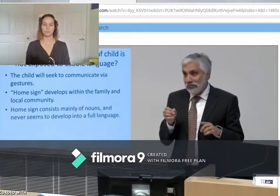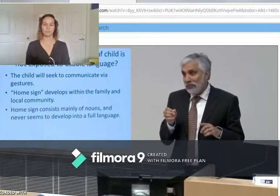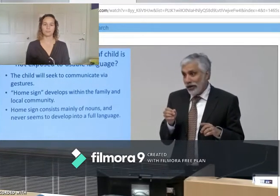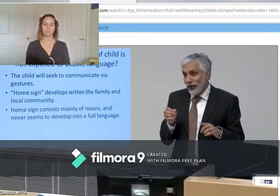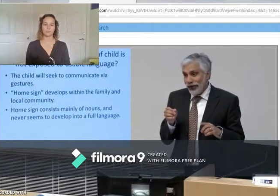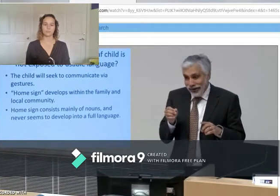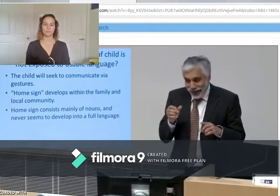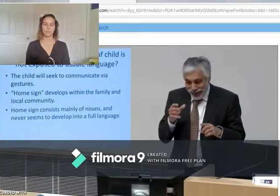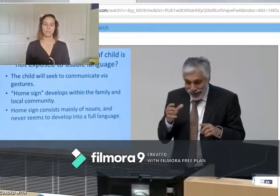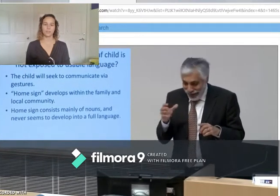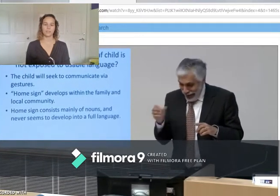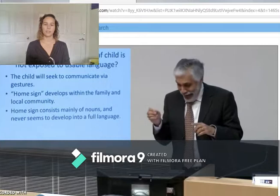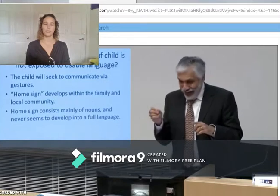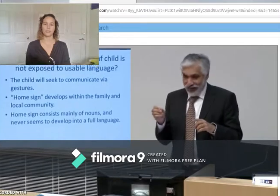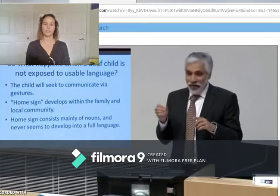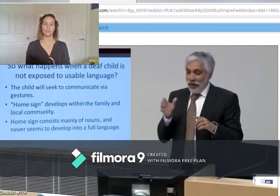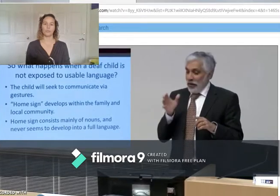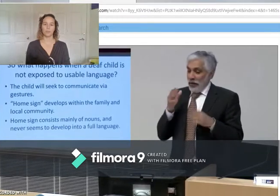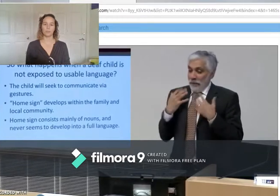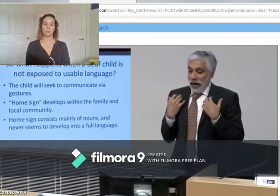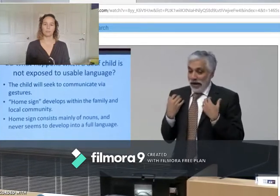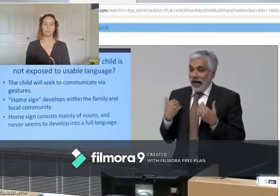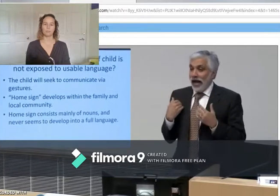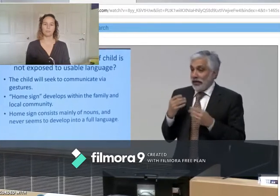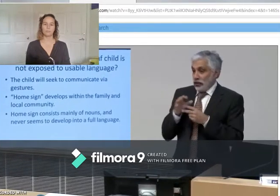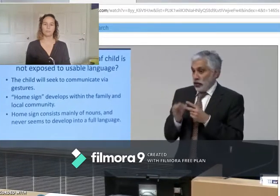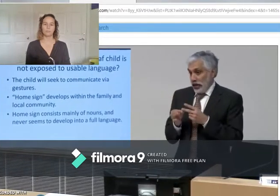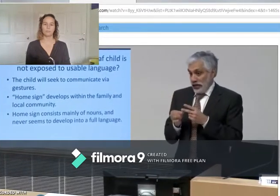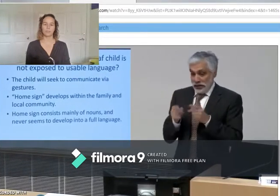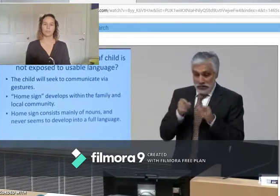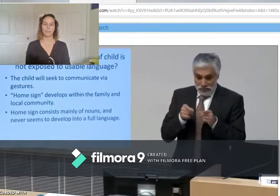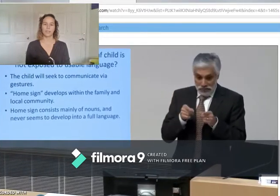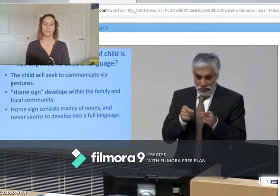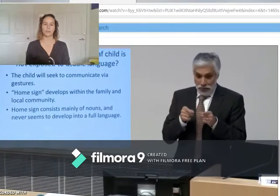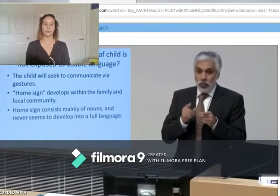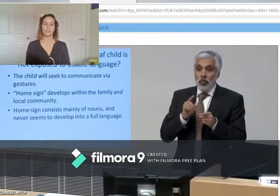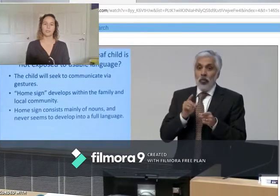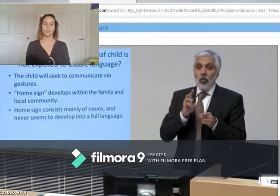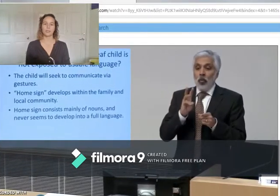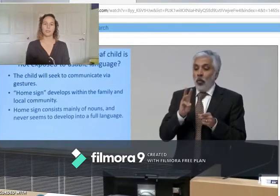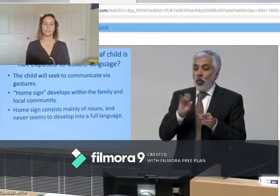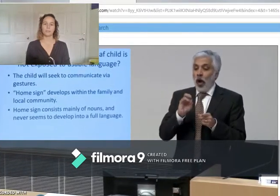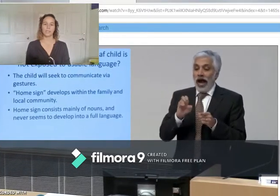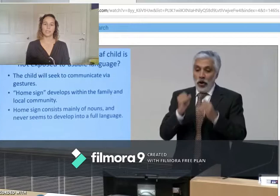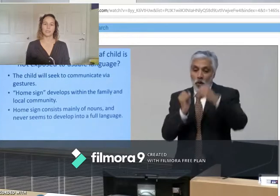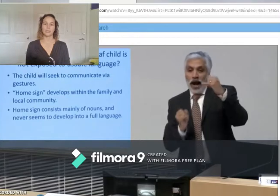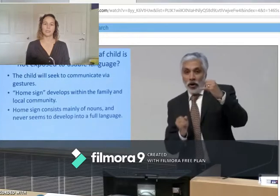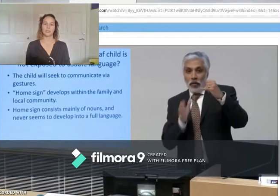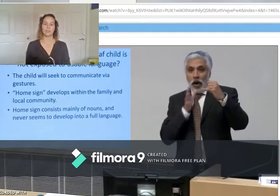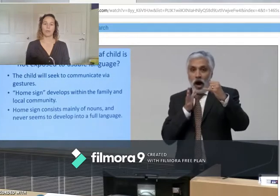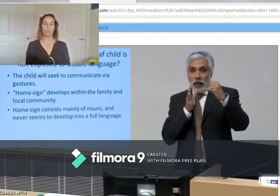mom and given a pseudo mom. They had the choice